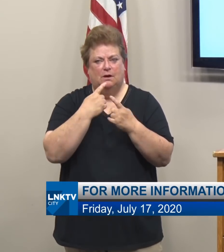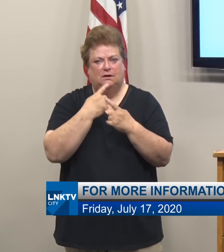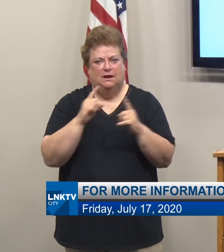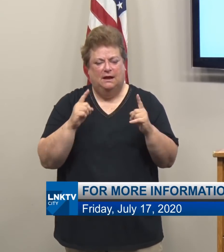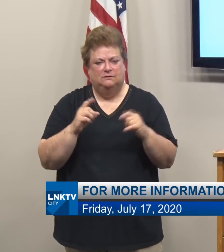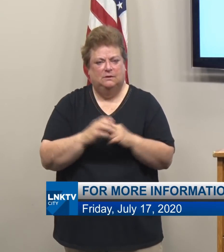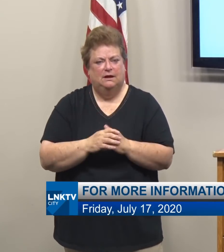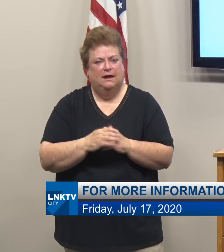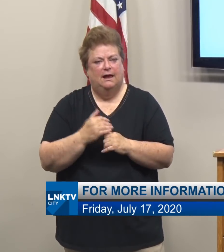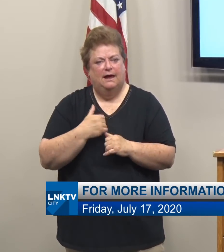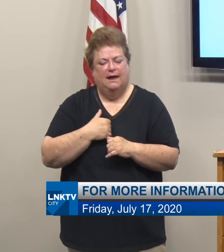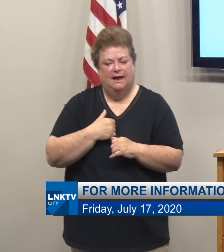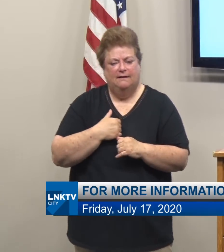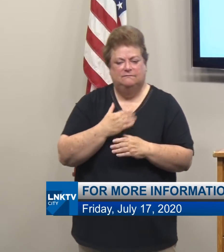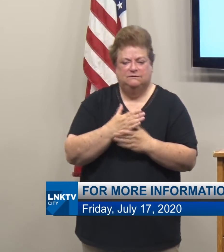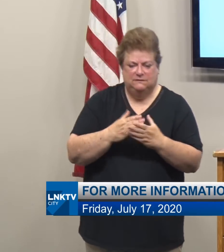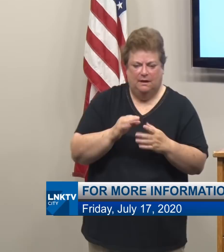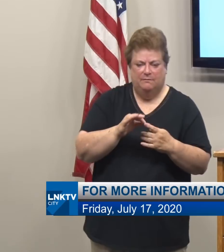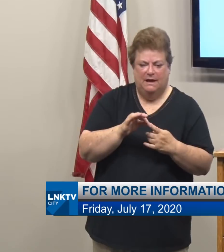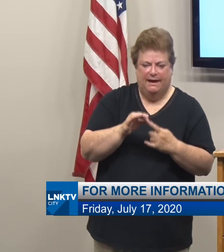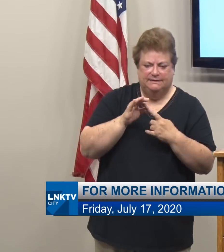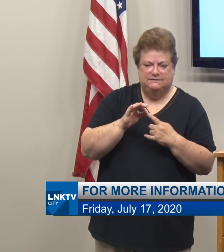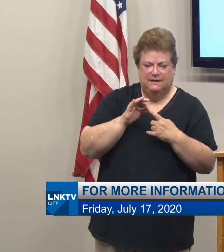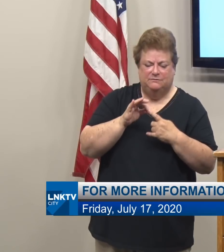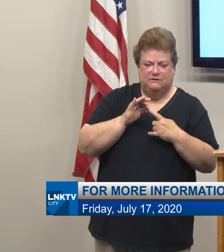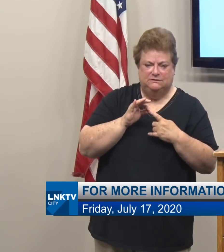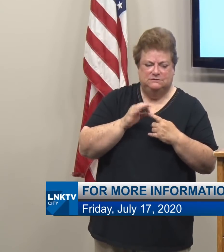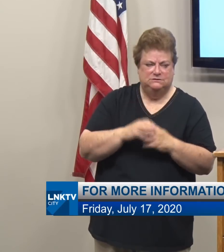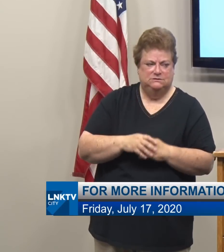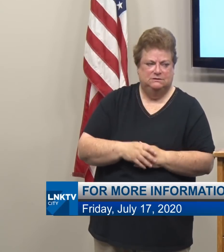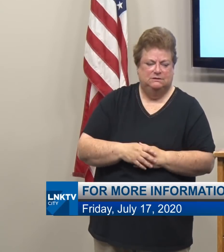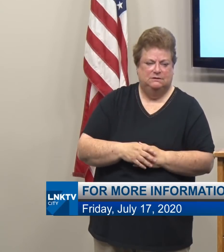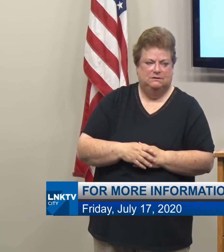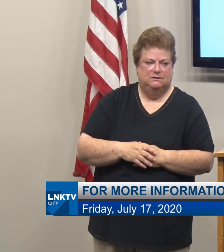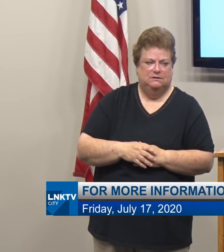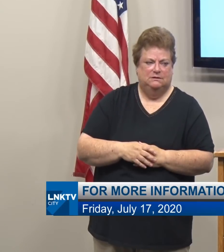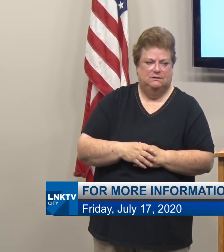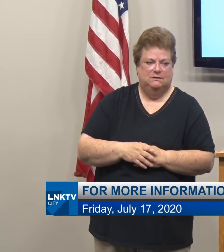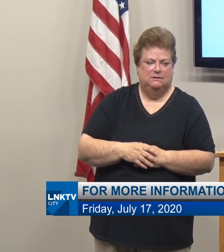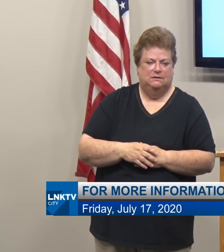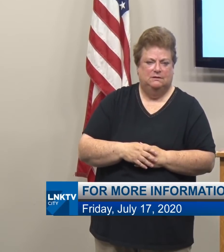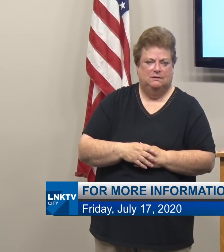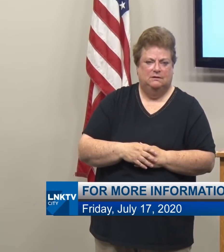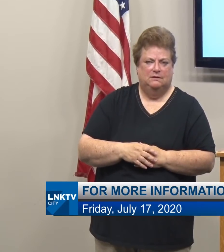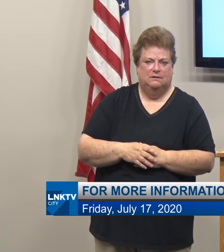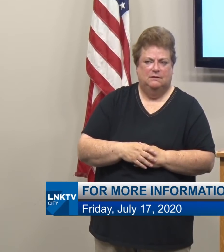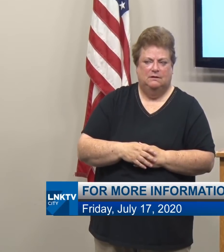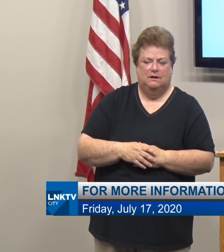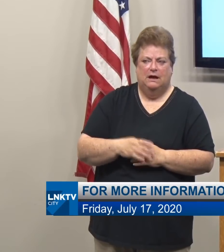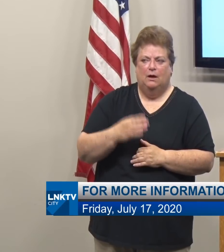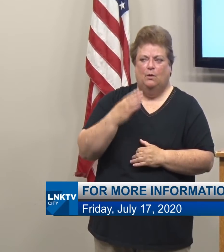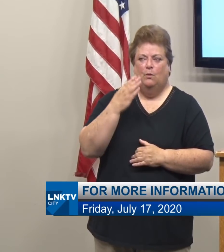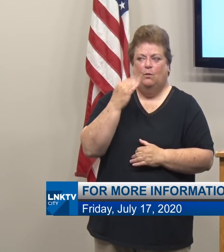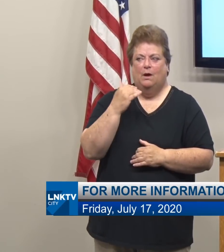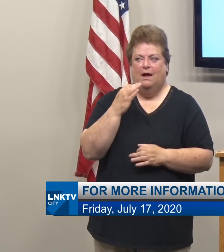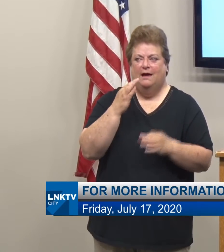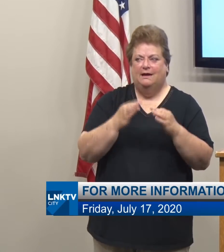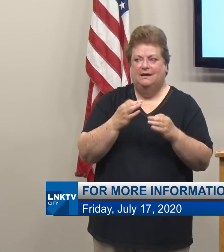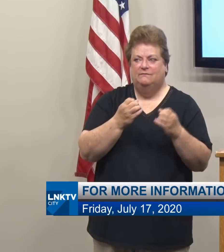a number of exceptions. Can you talk about why, if there is so many